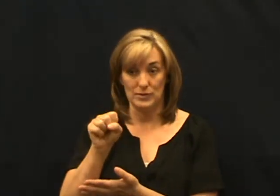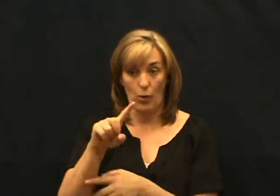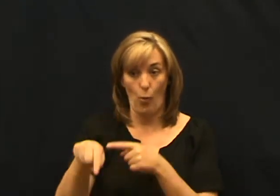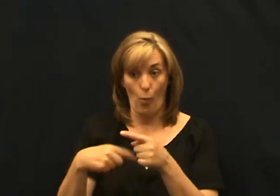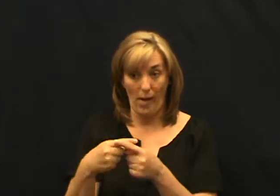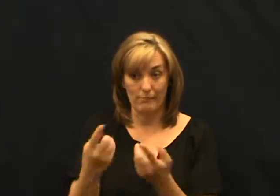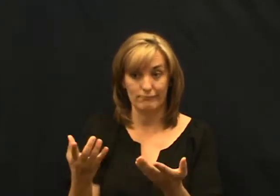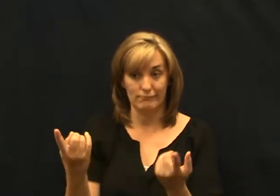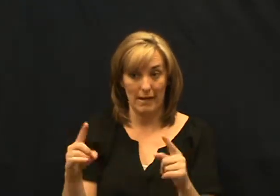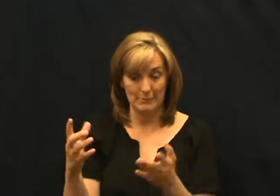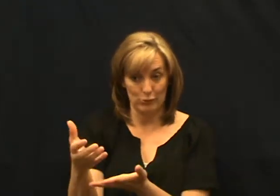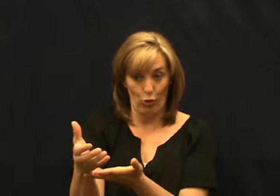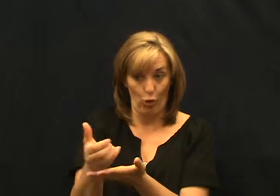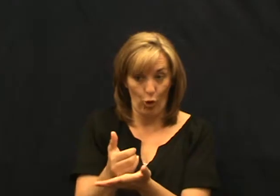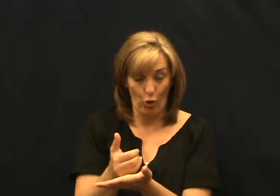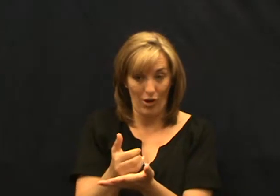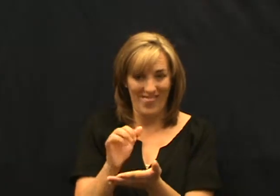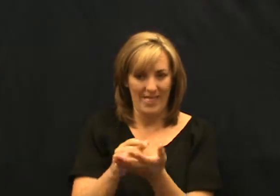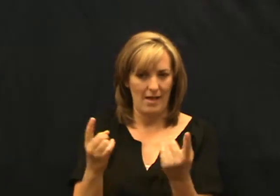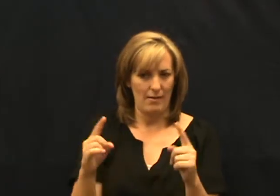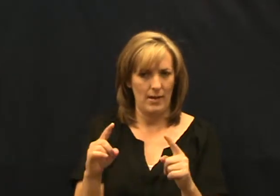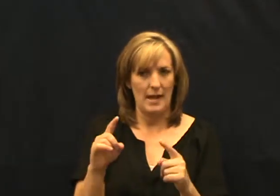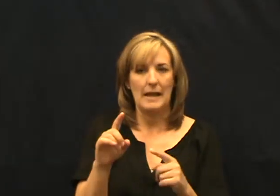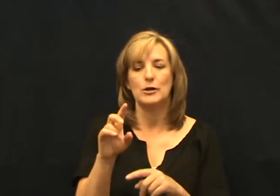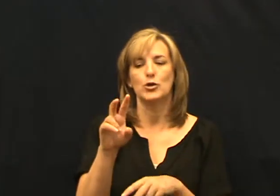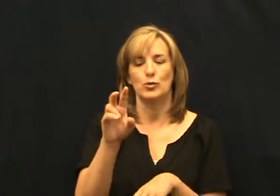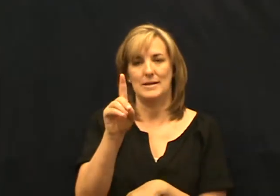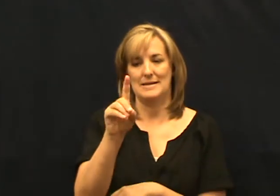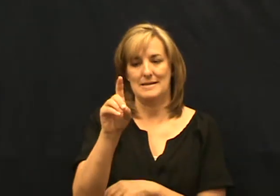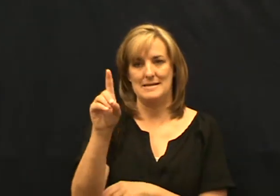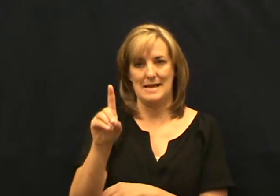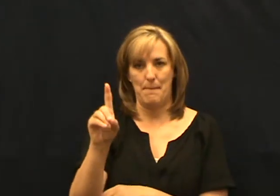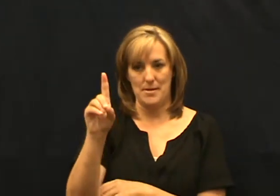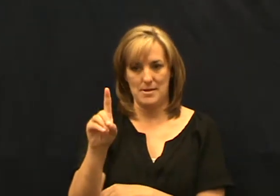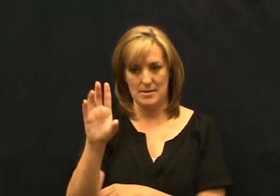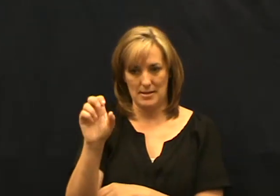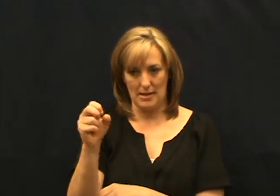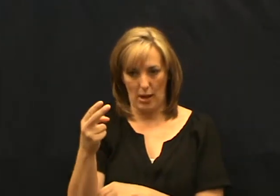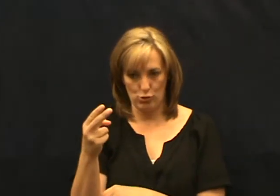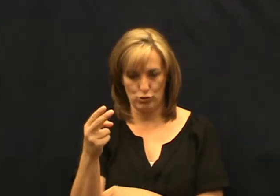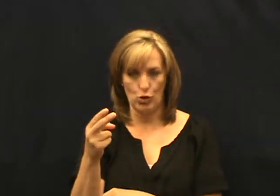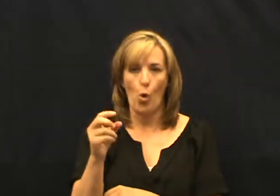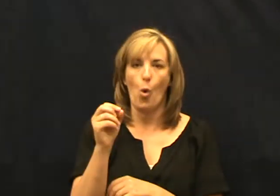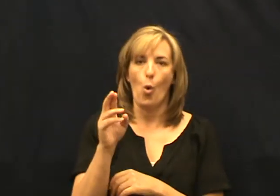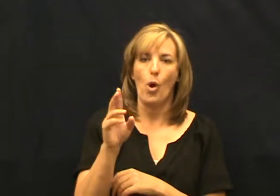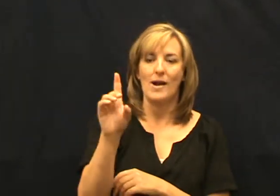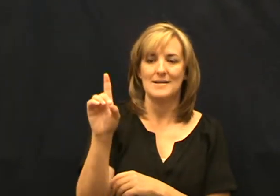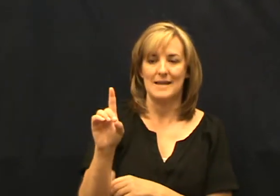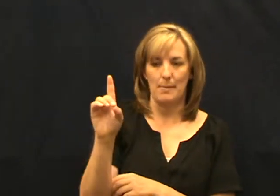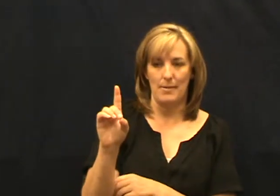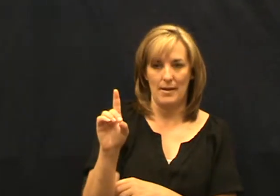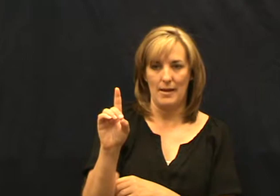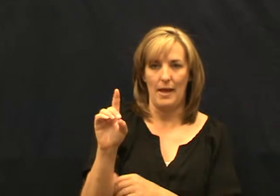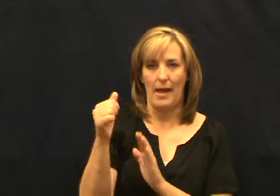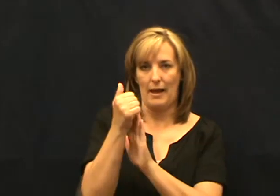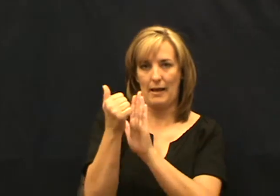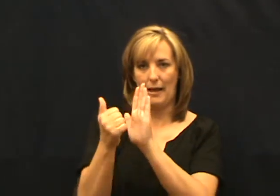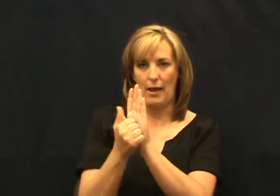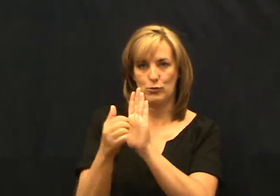that case, you either debit cash if you get cash, or you debit accounts receivable if you have a